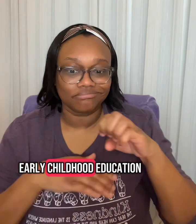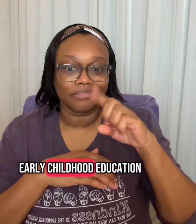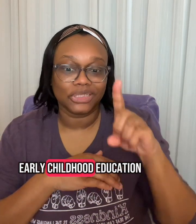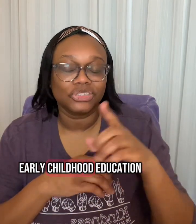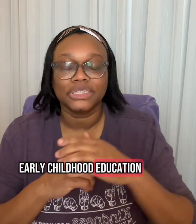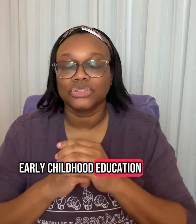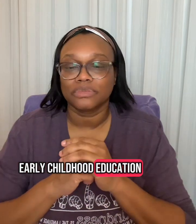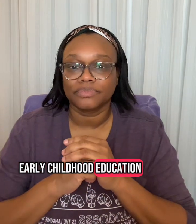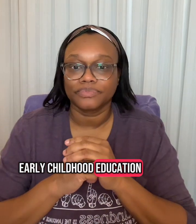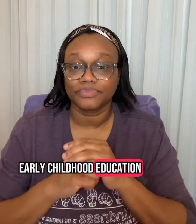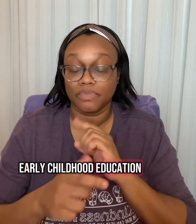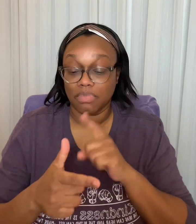childhood education.